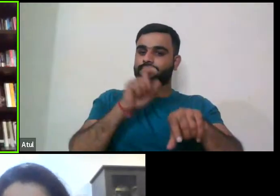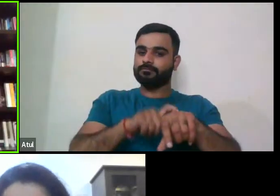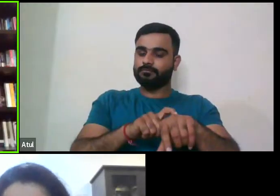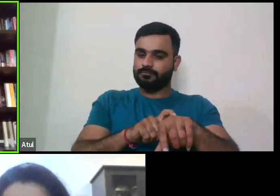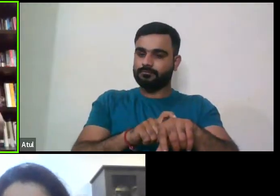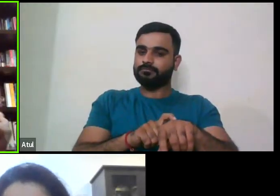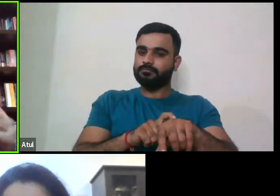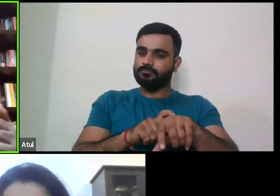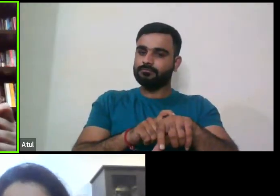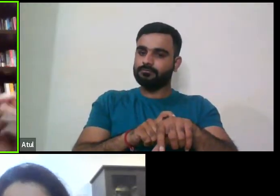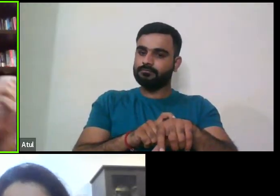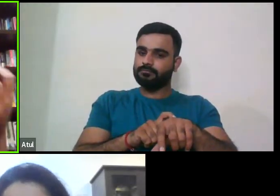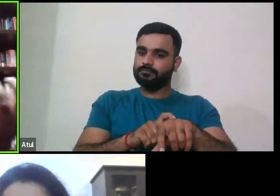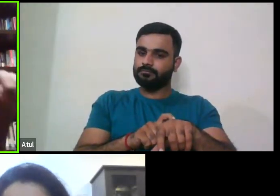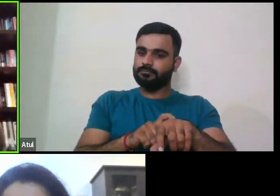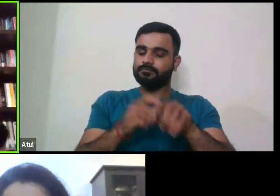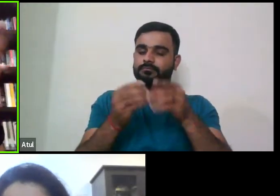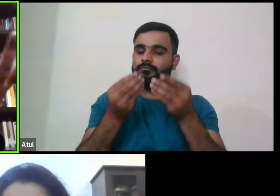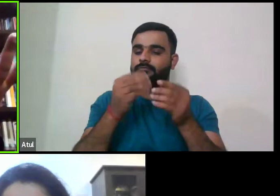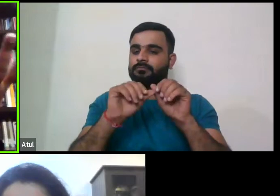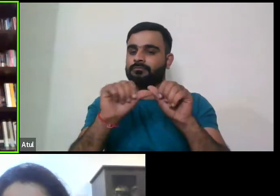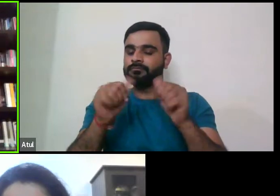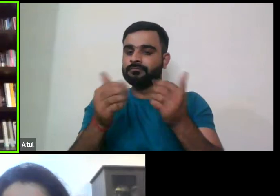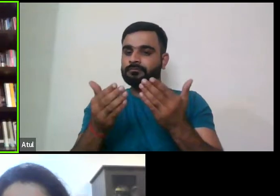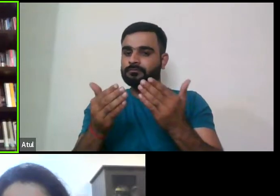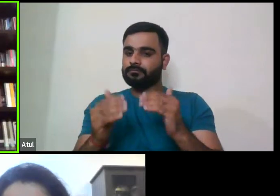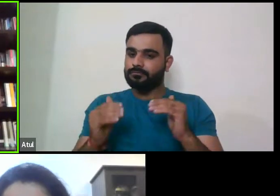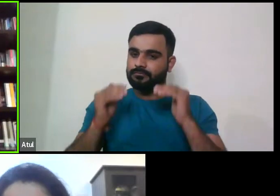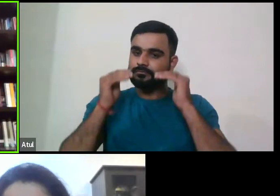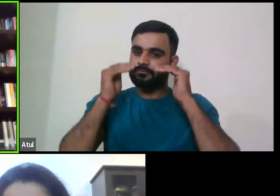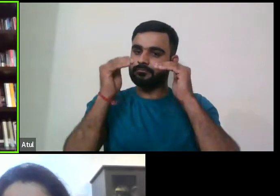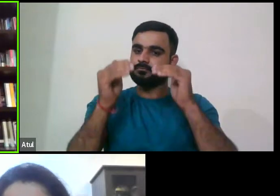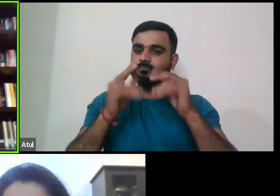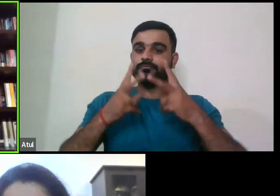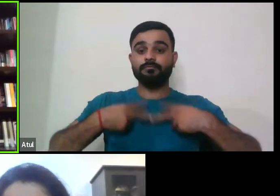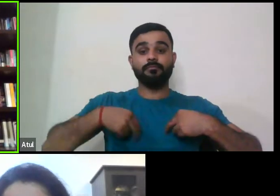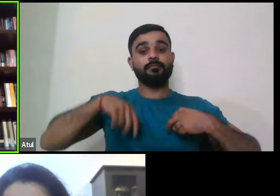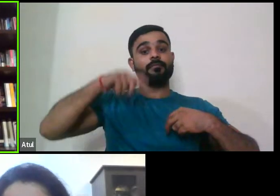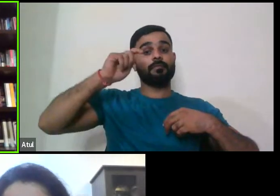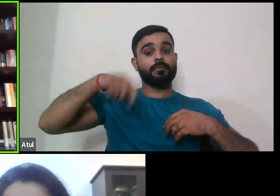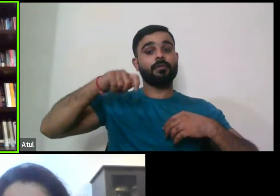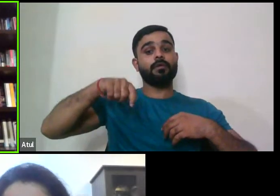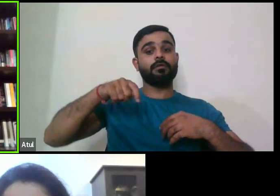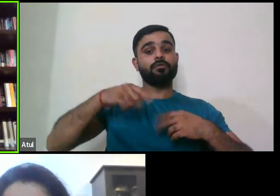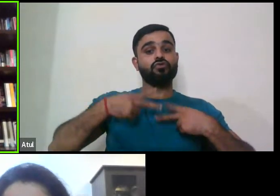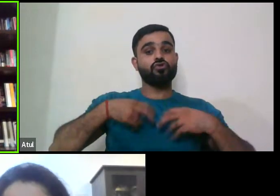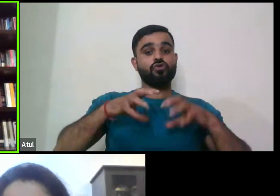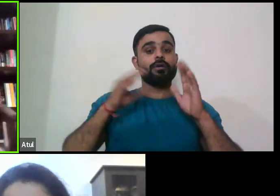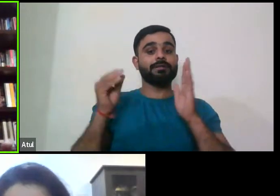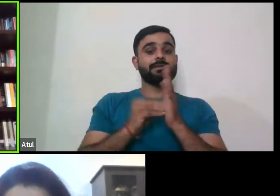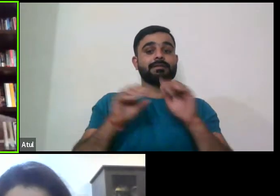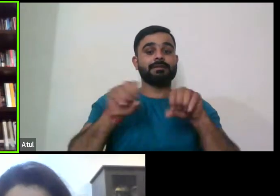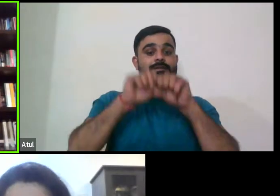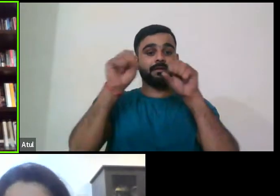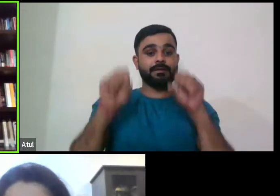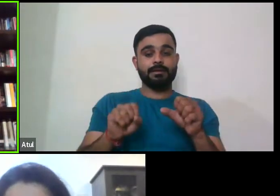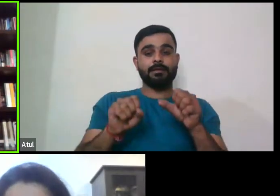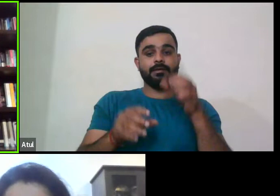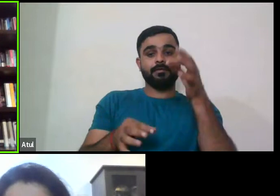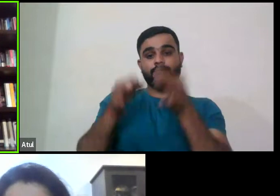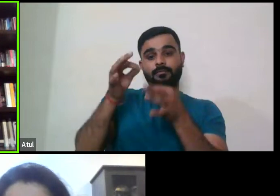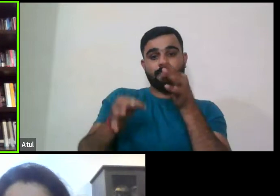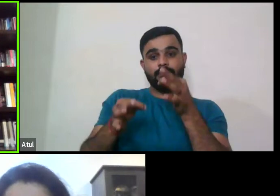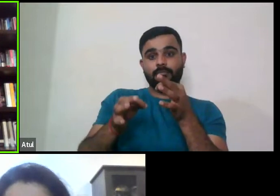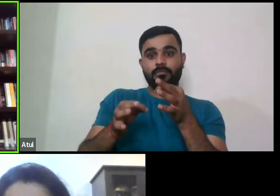ability to, ultimately, this is the highest court in our constitutional system, and it is charged with